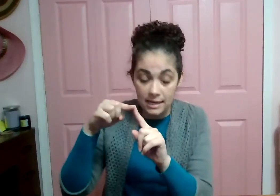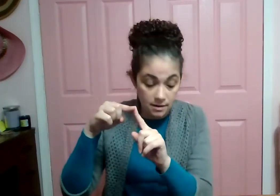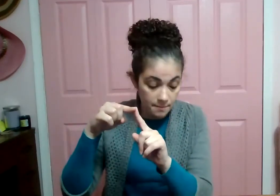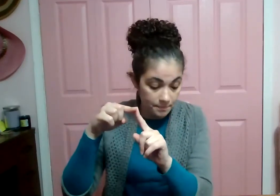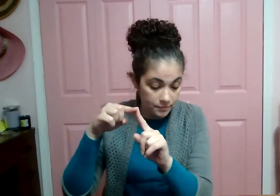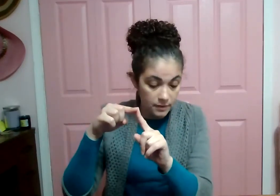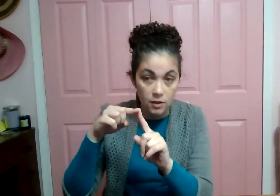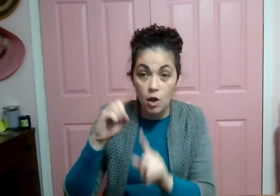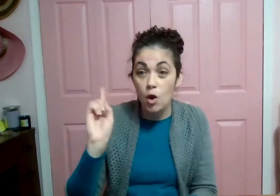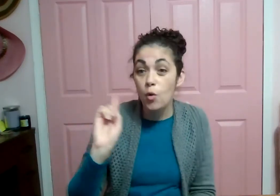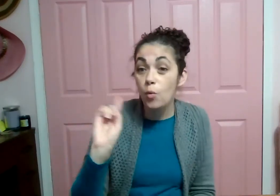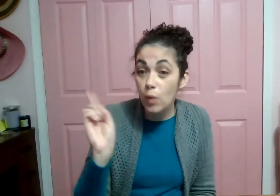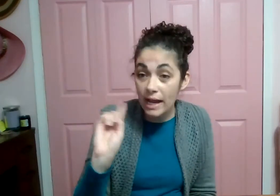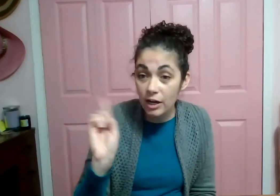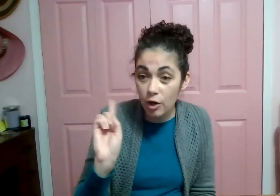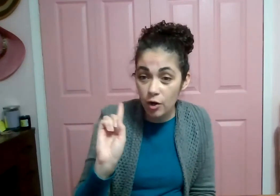when, where,